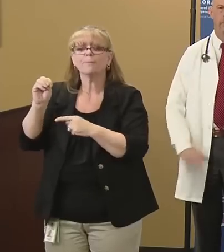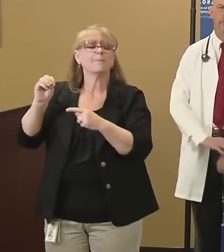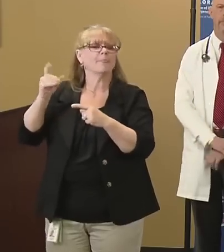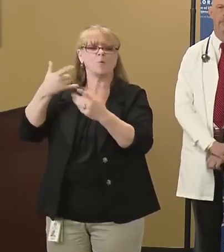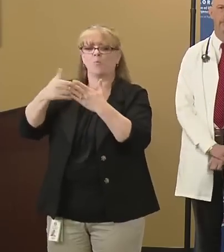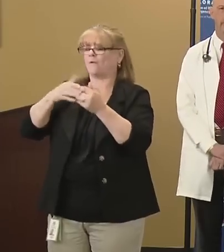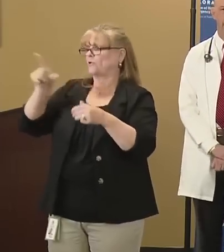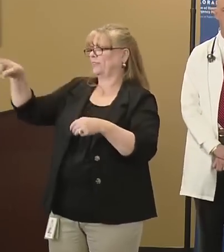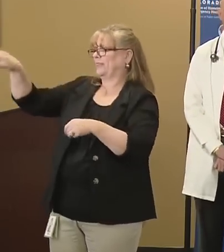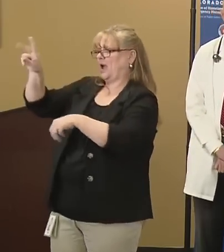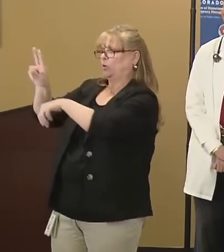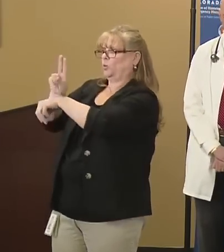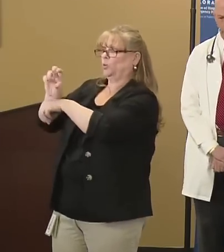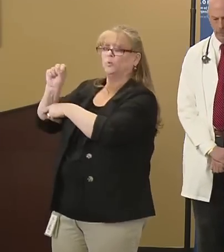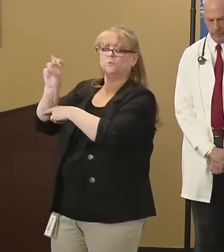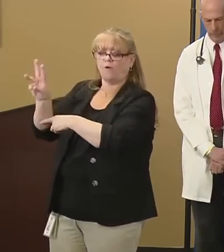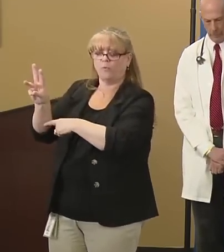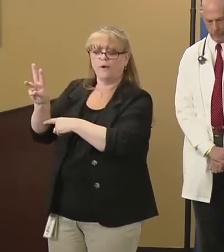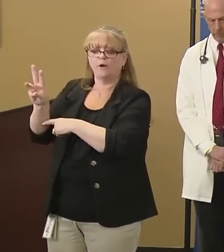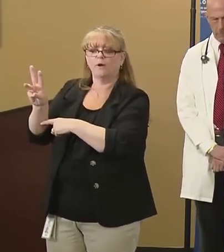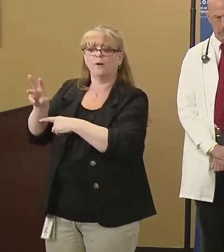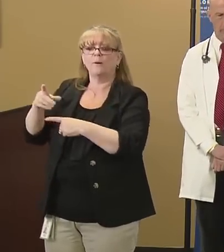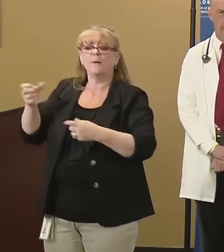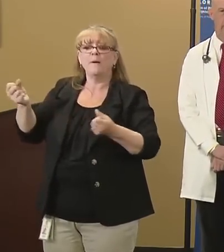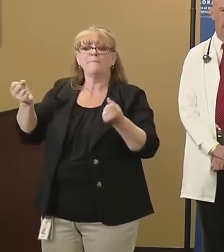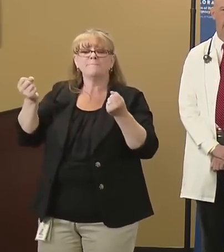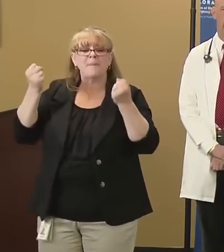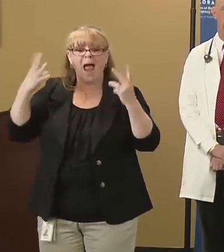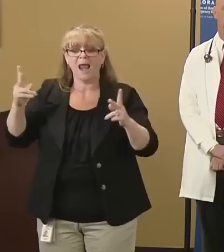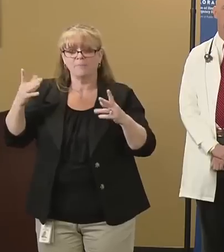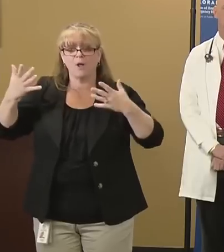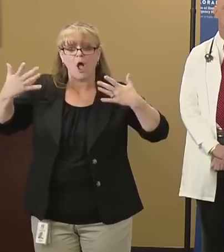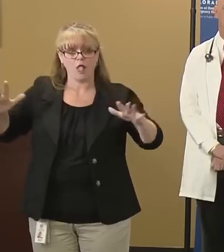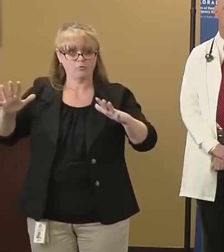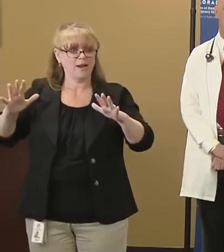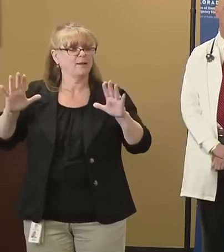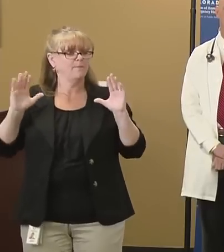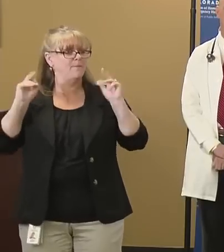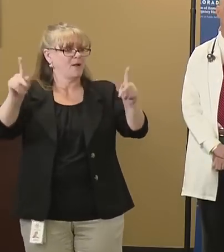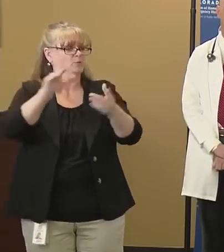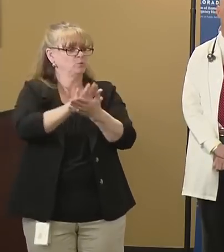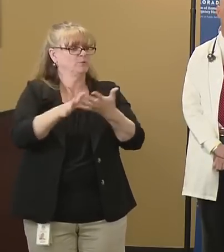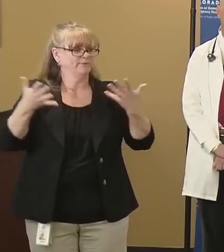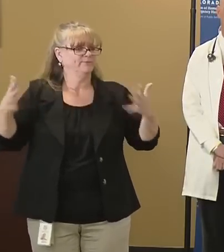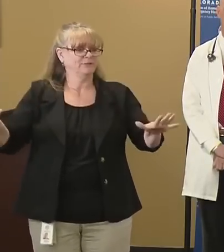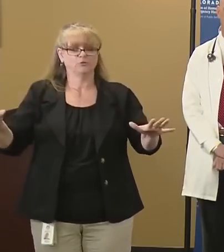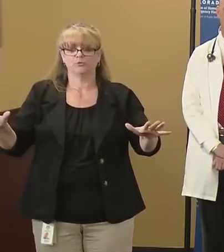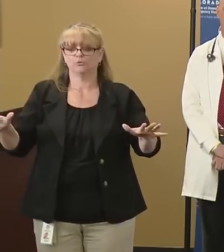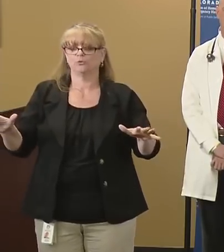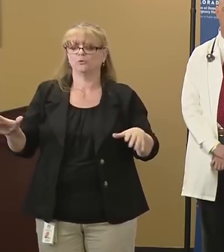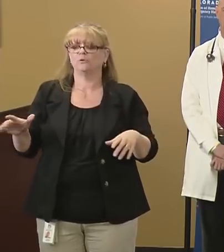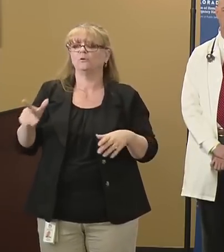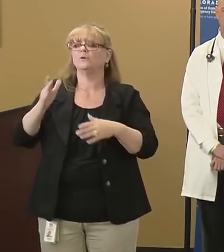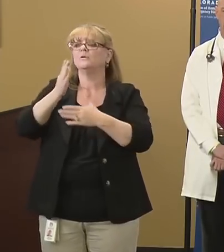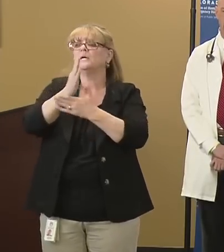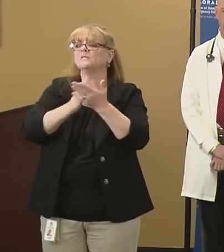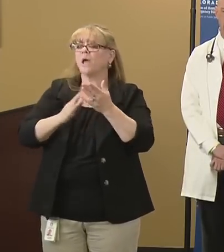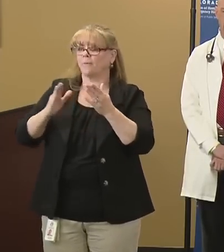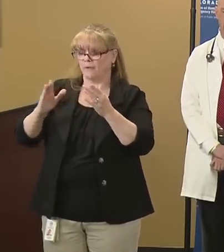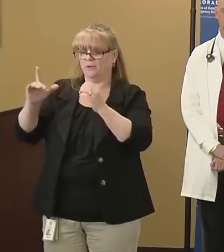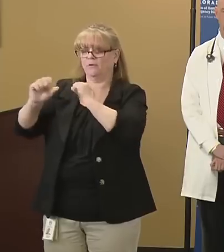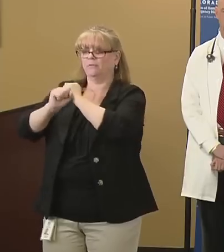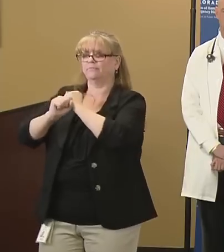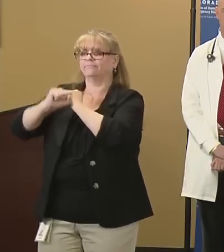school today. Some have spring break this week and aren't back till next week. Others have an extended spring break. They went from 1 to 2 weeks and they're coming back next